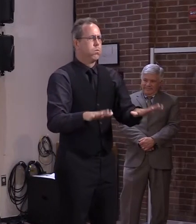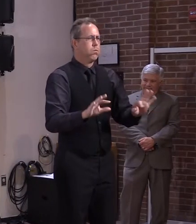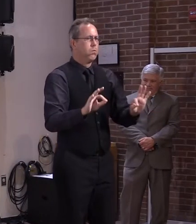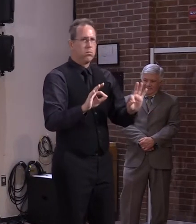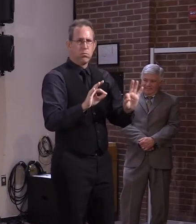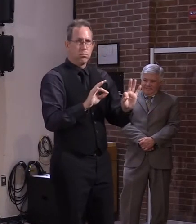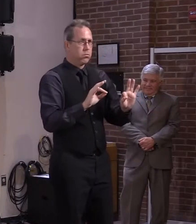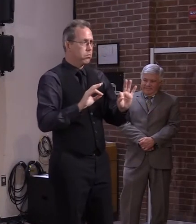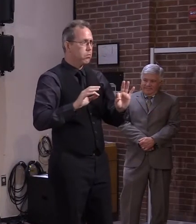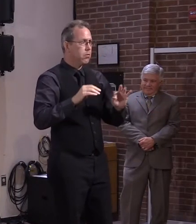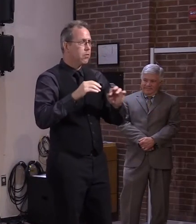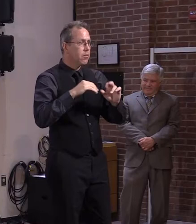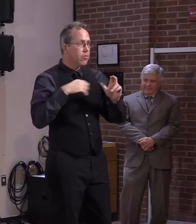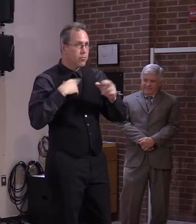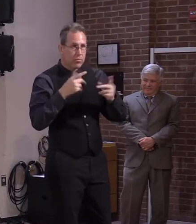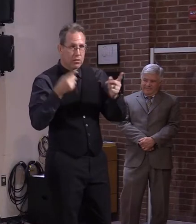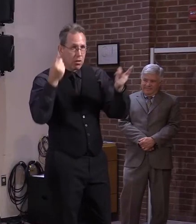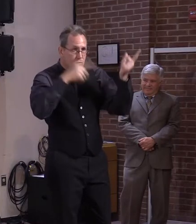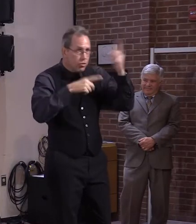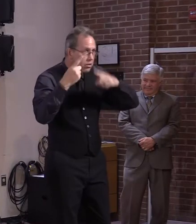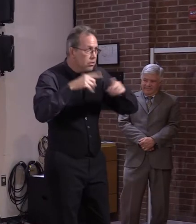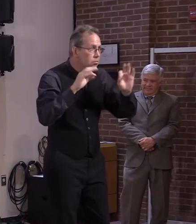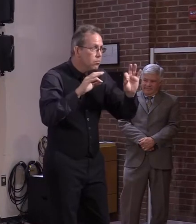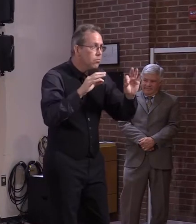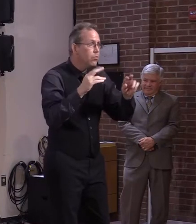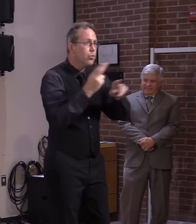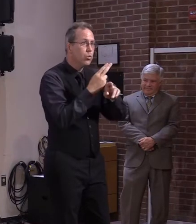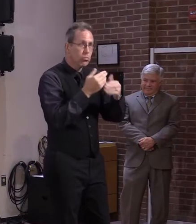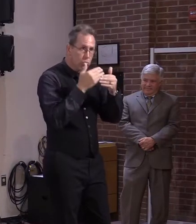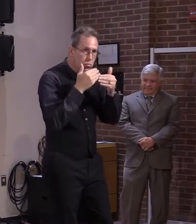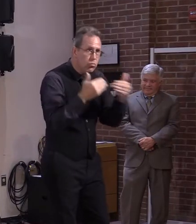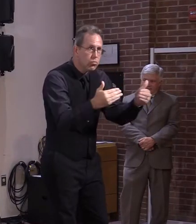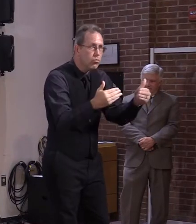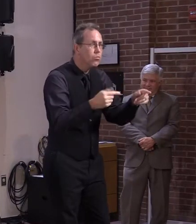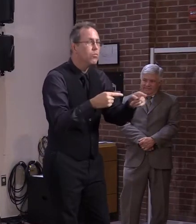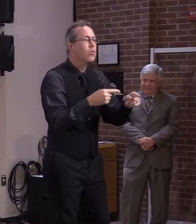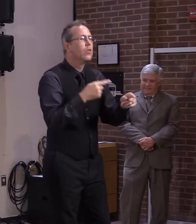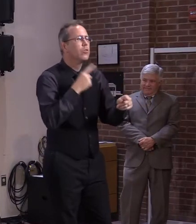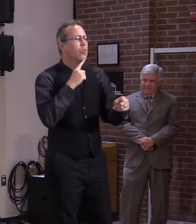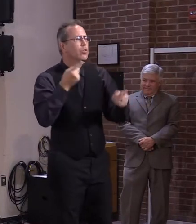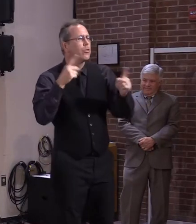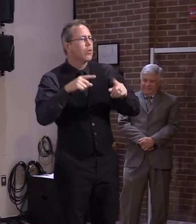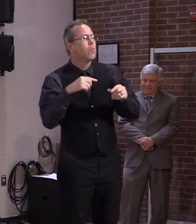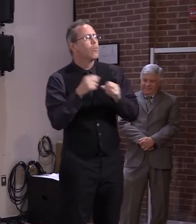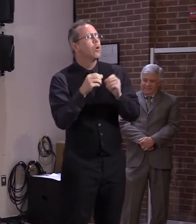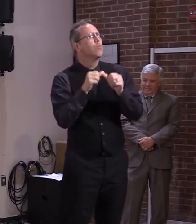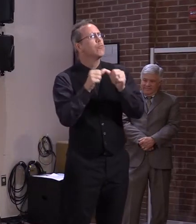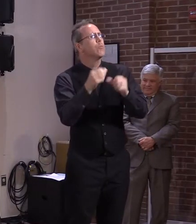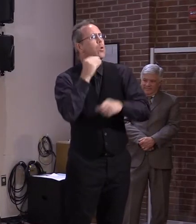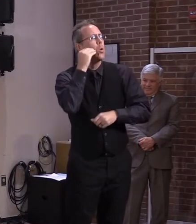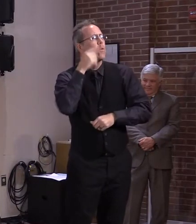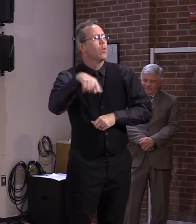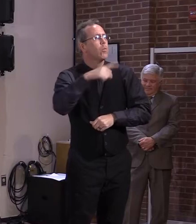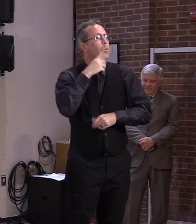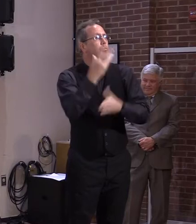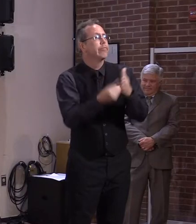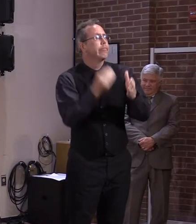and so we can get more permanent housing up and ready as well. So I think, you